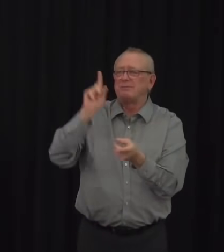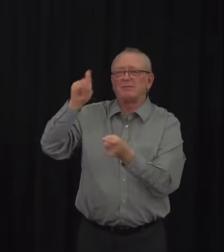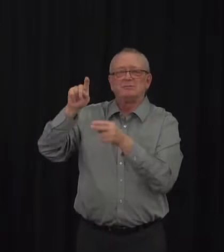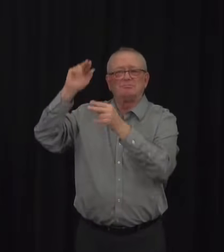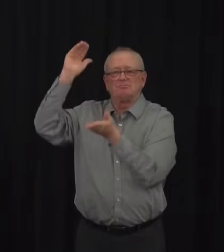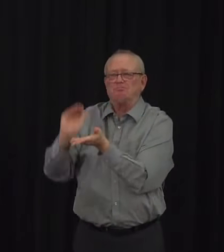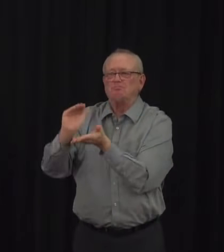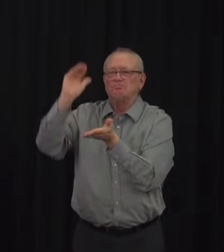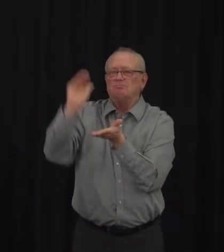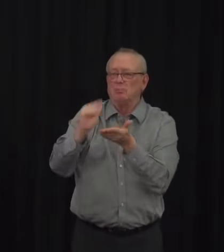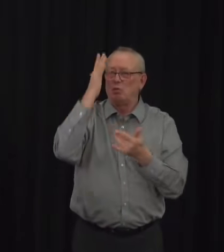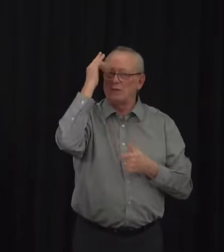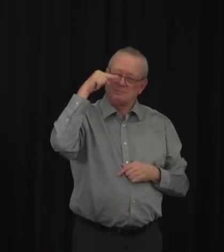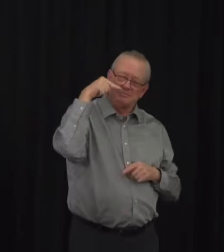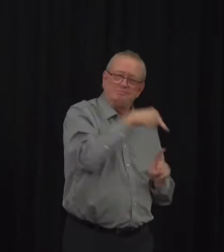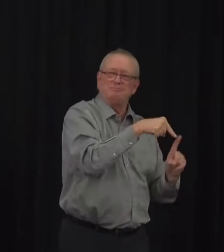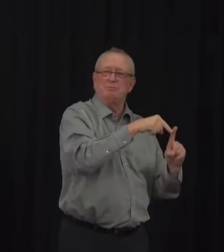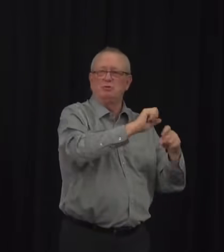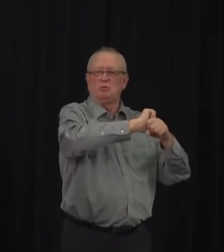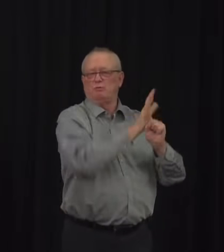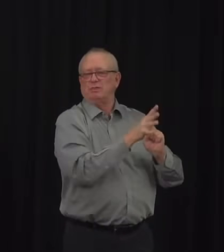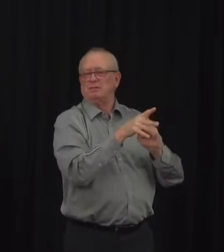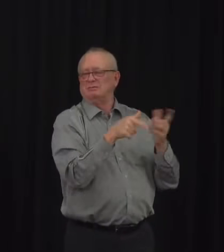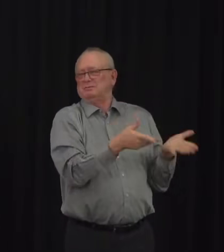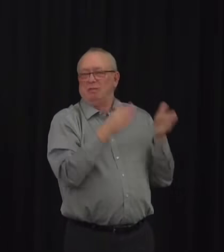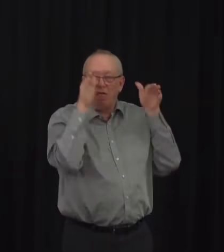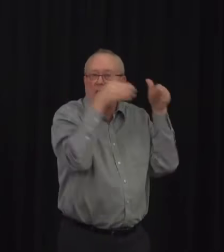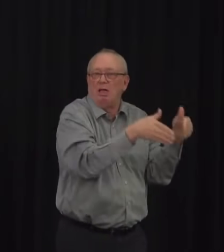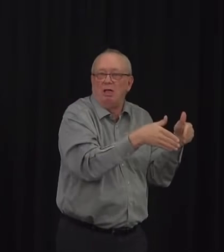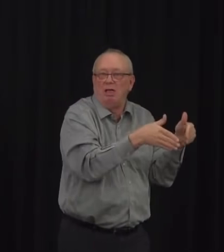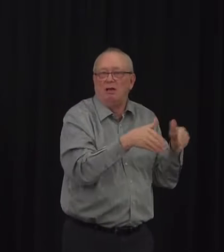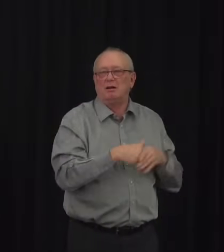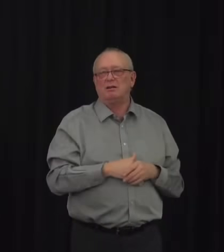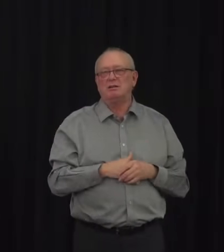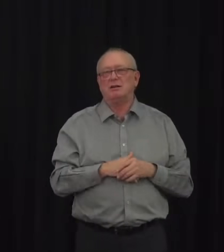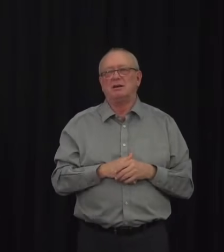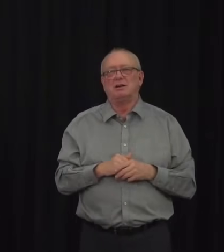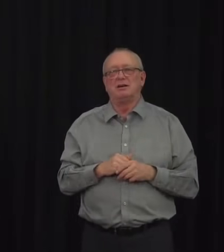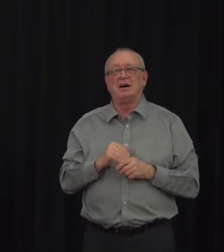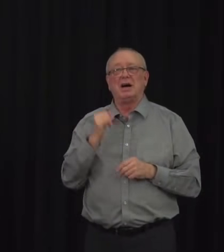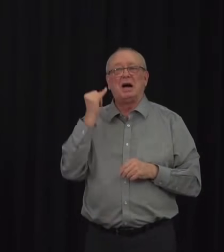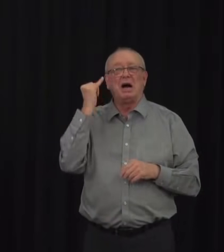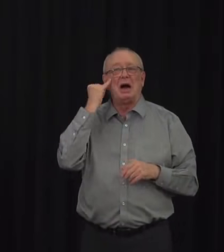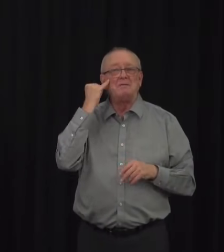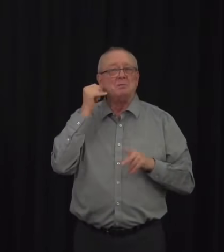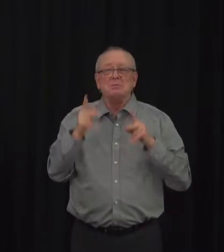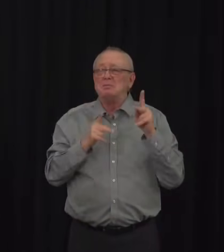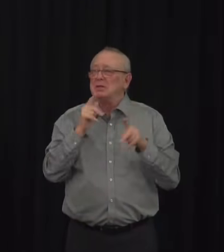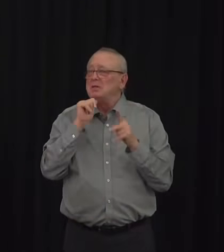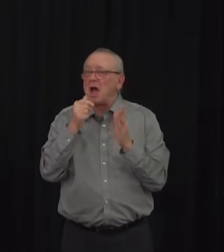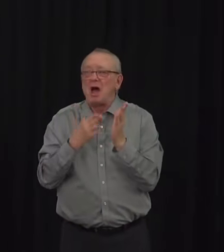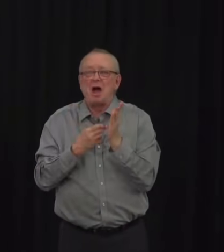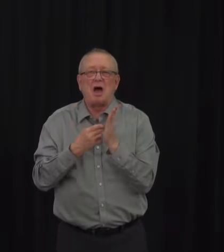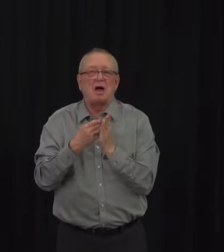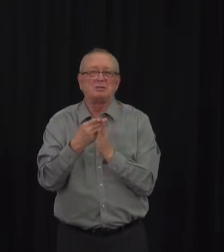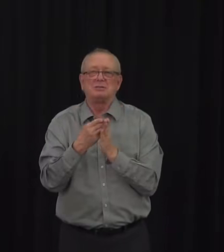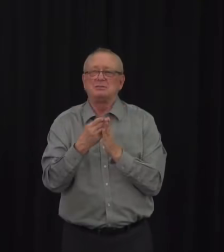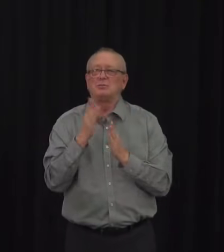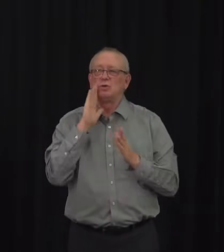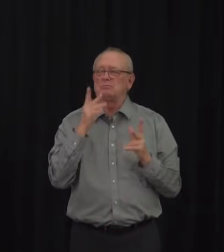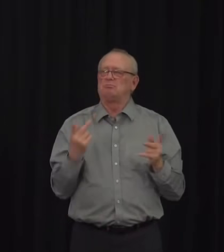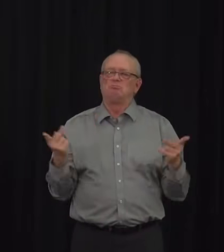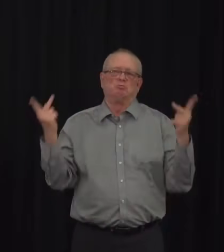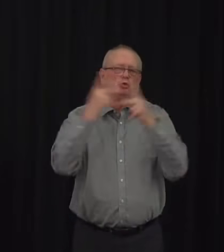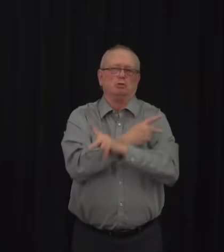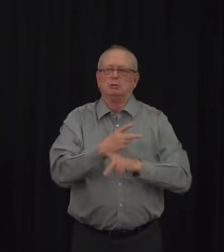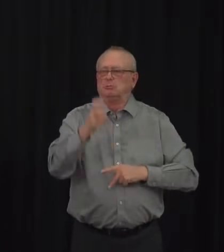Ultimately, if this behavior continues, Alberta Health Service will have to consider limiting designated family and support and visitation even